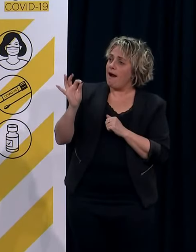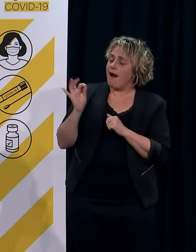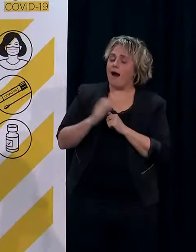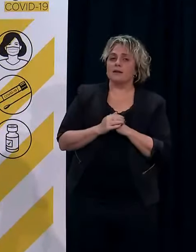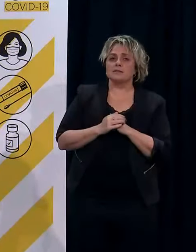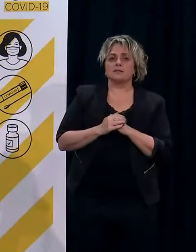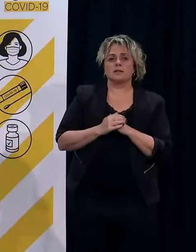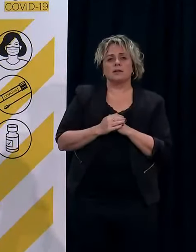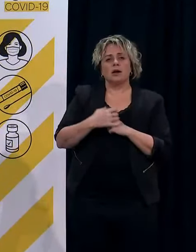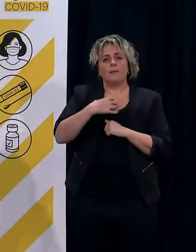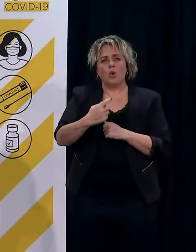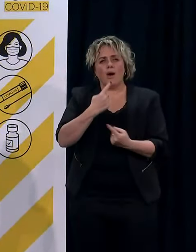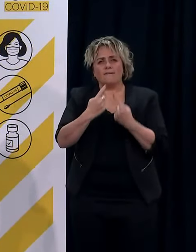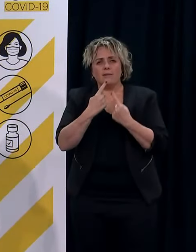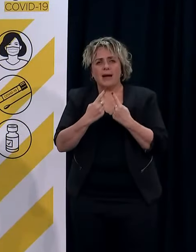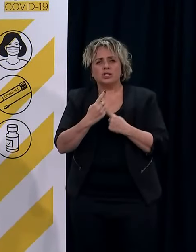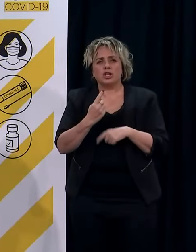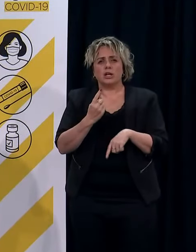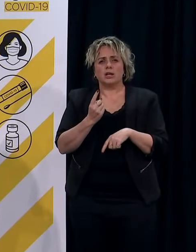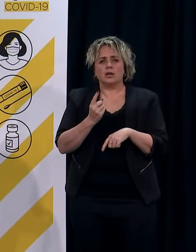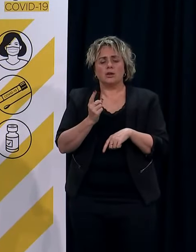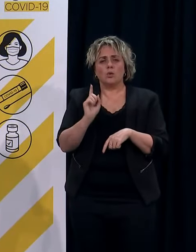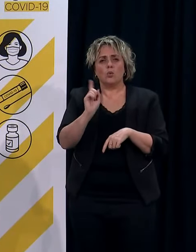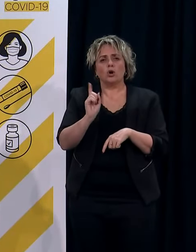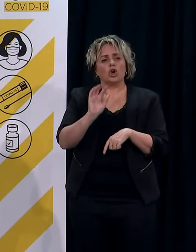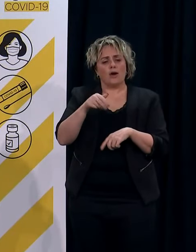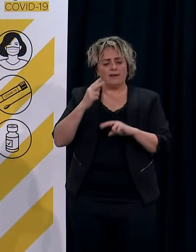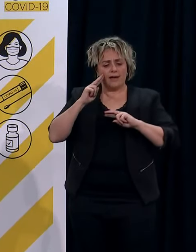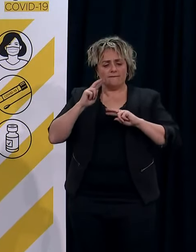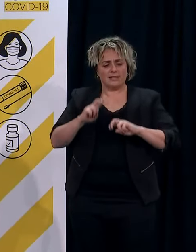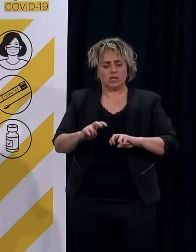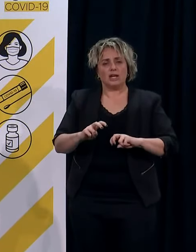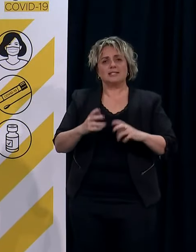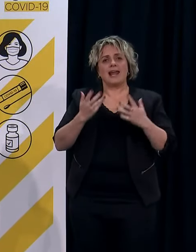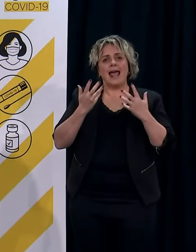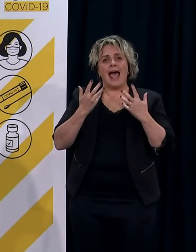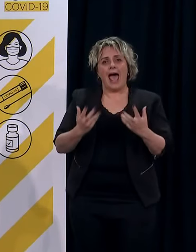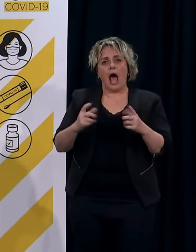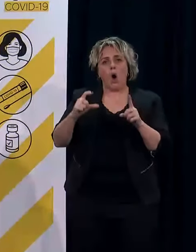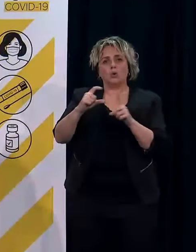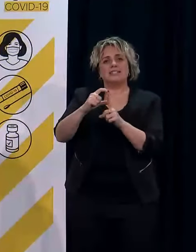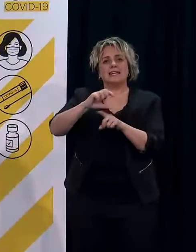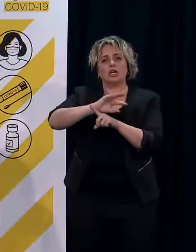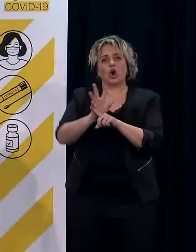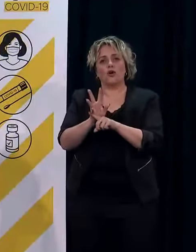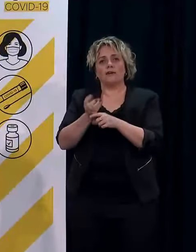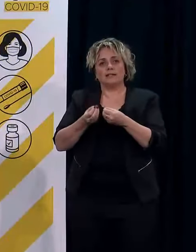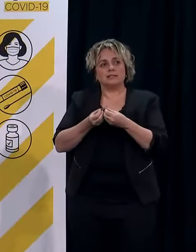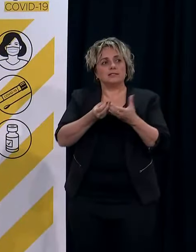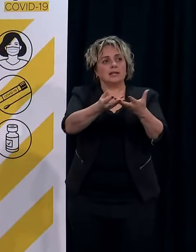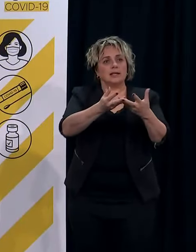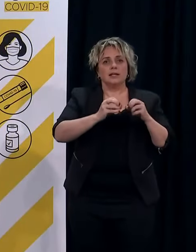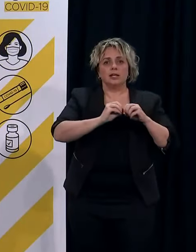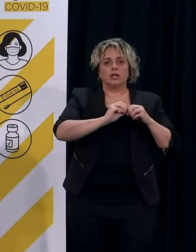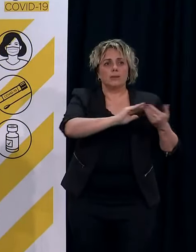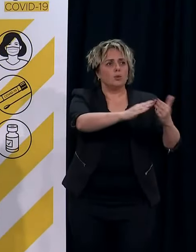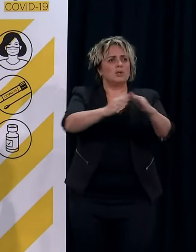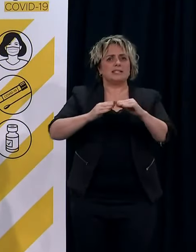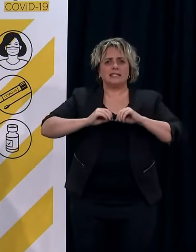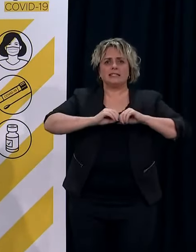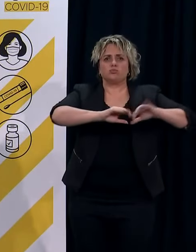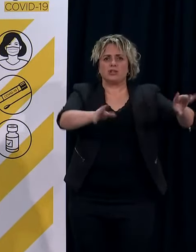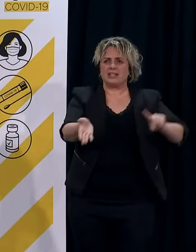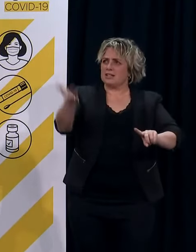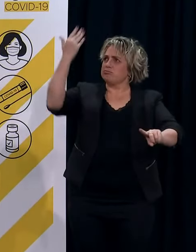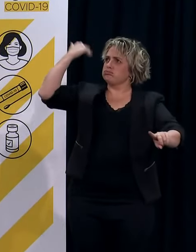the investigation or whatever into how the Delta made it into the community in the first place? So I think the last